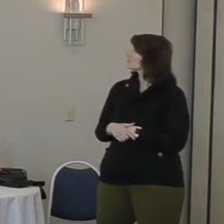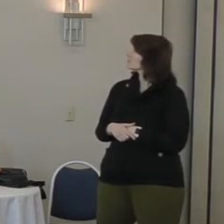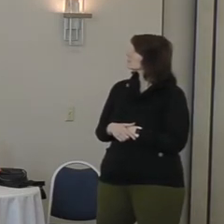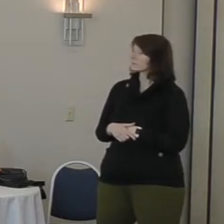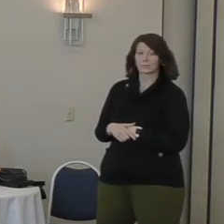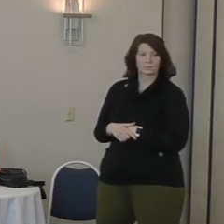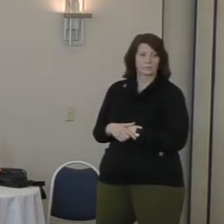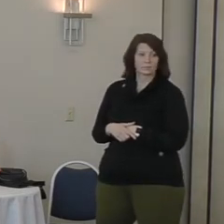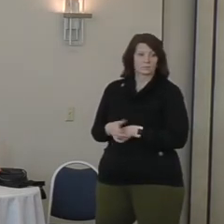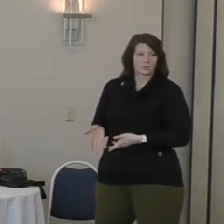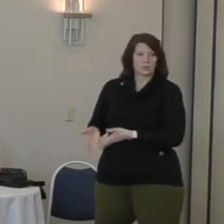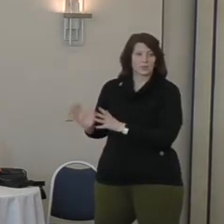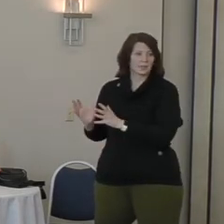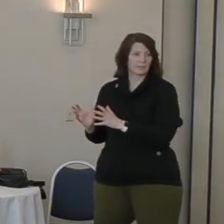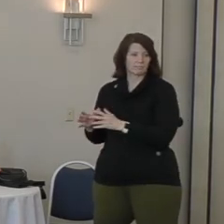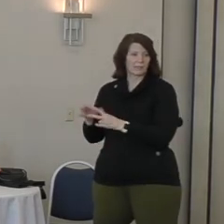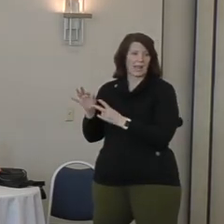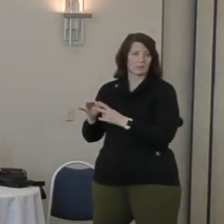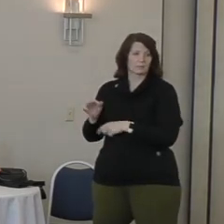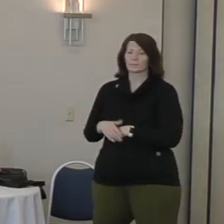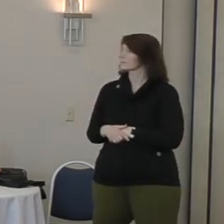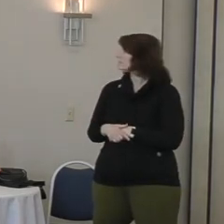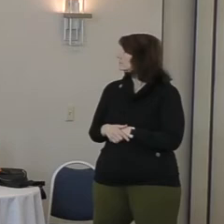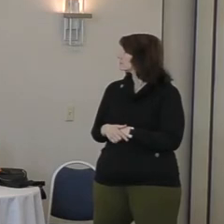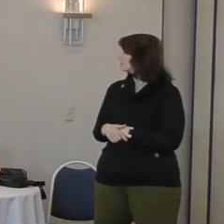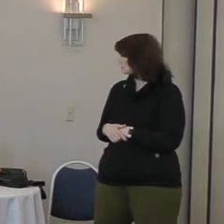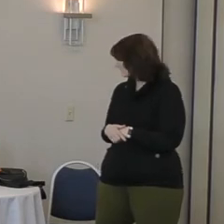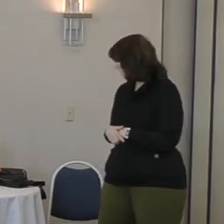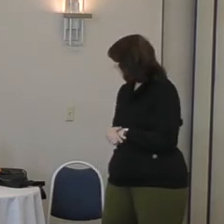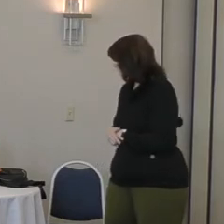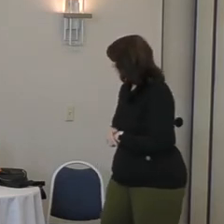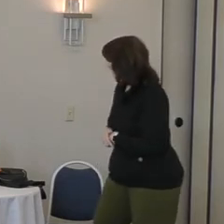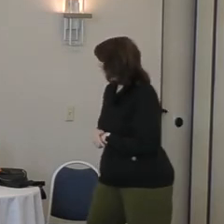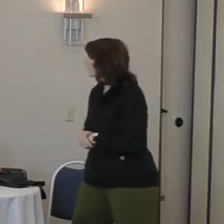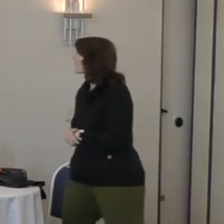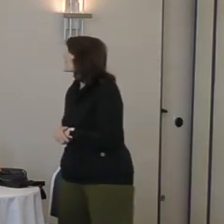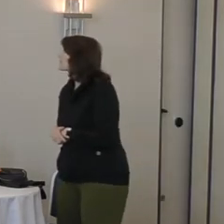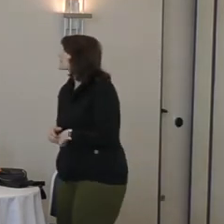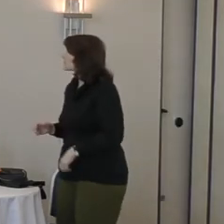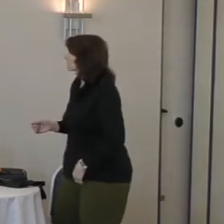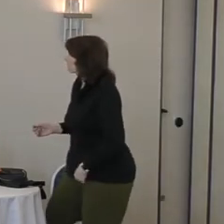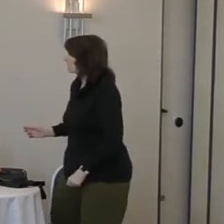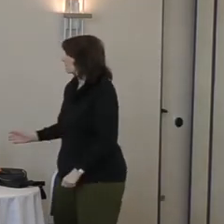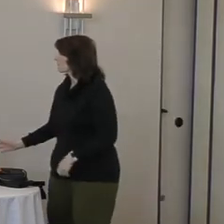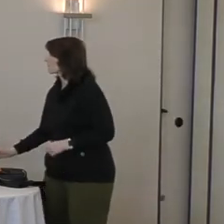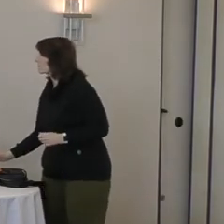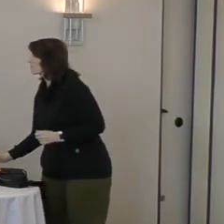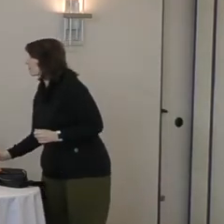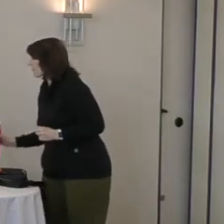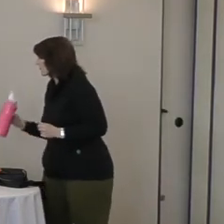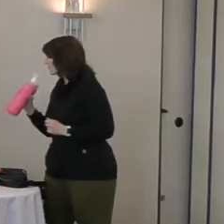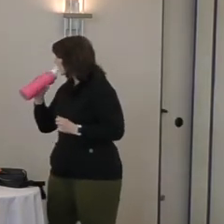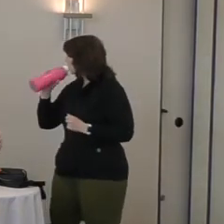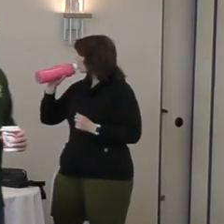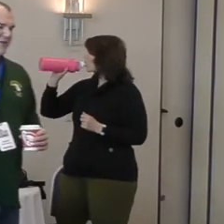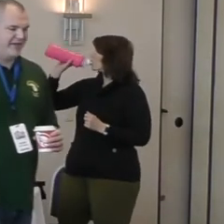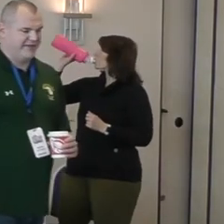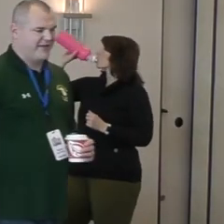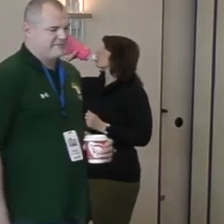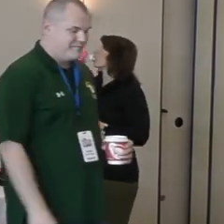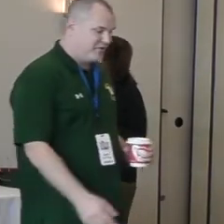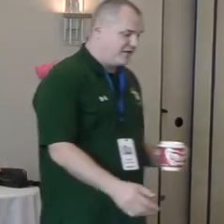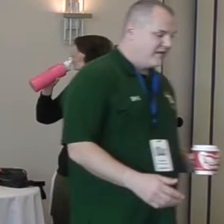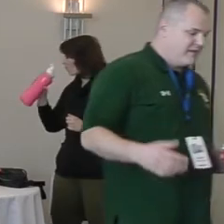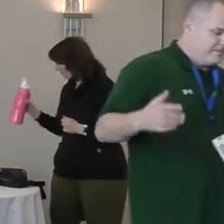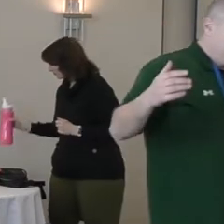all he does is hit the outside option. Okay. So, ball comes to the second guy, he is the third guy out line. Now, yes, he got tackled at